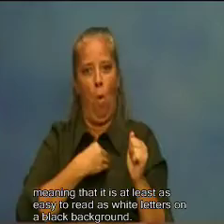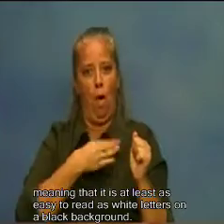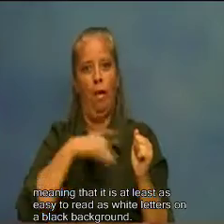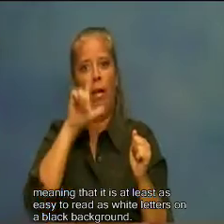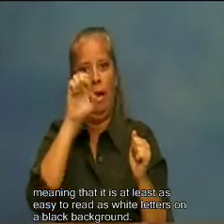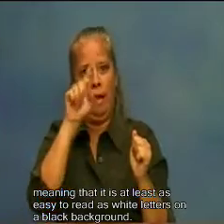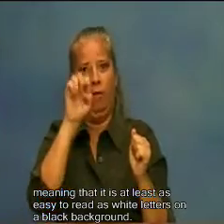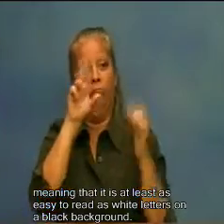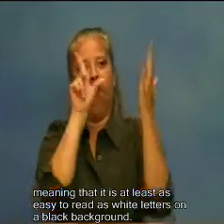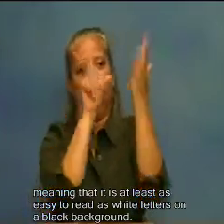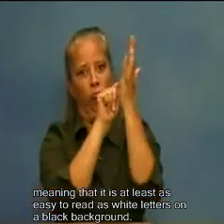black background.